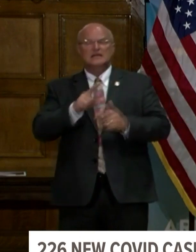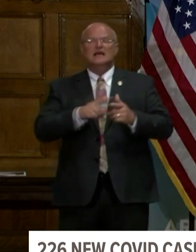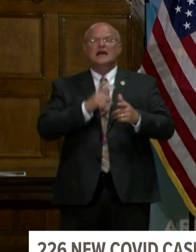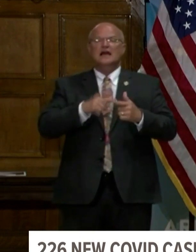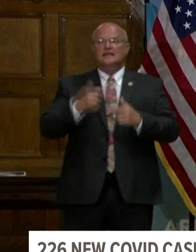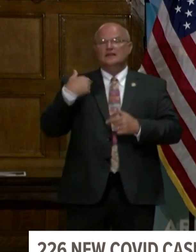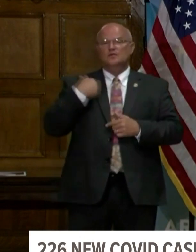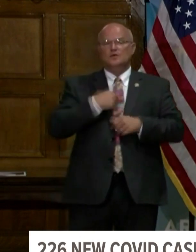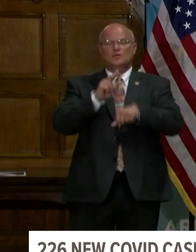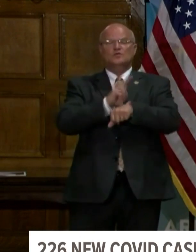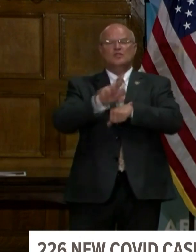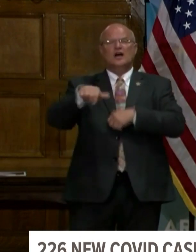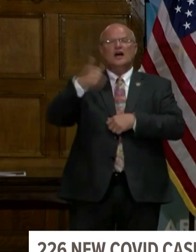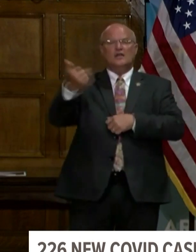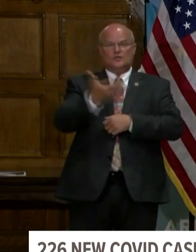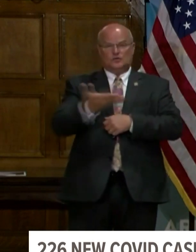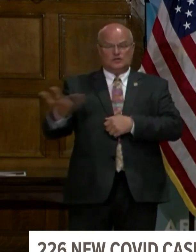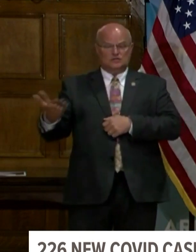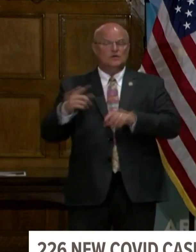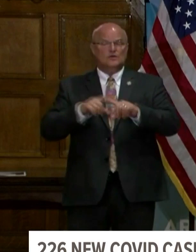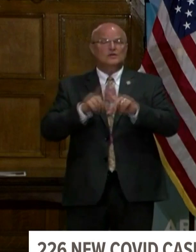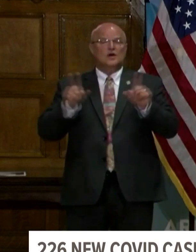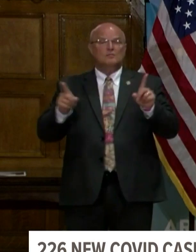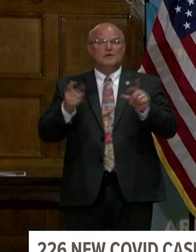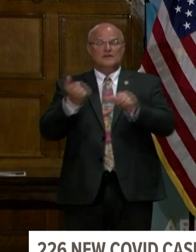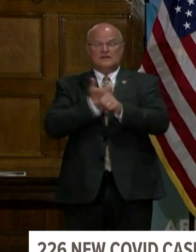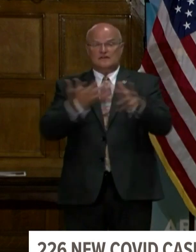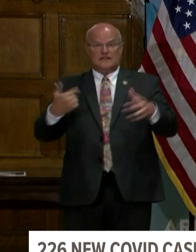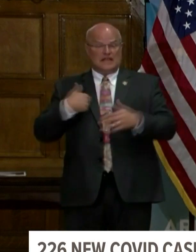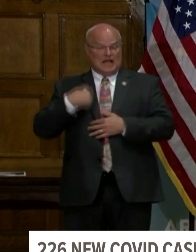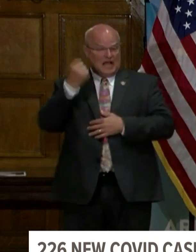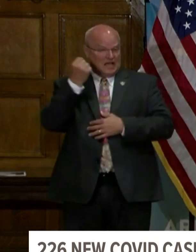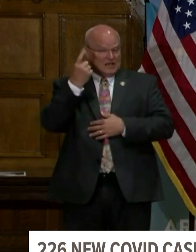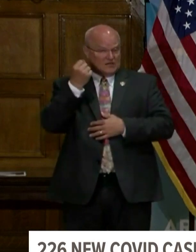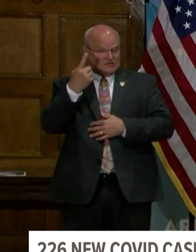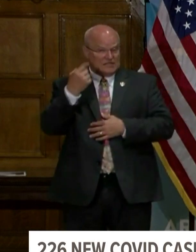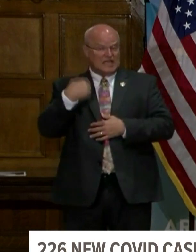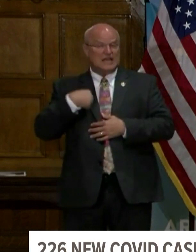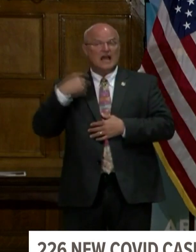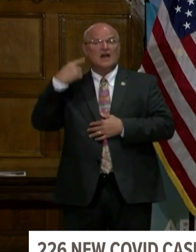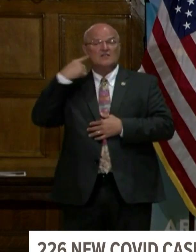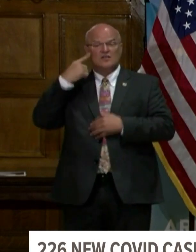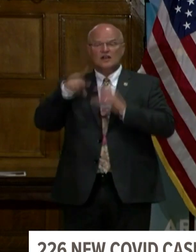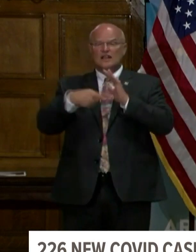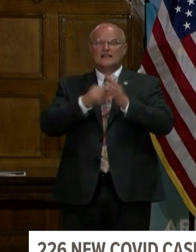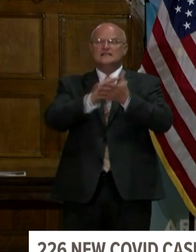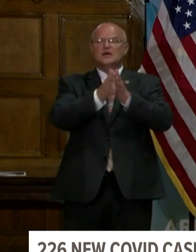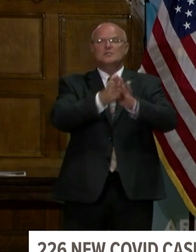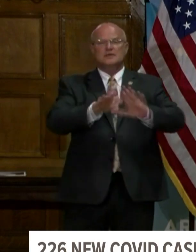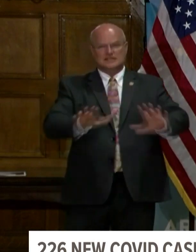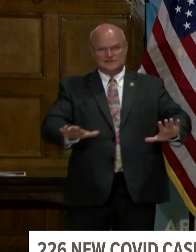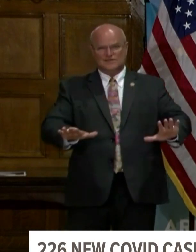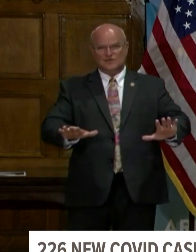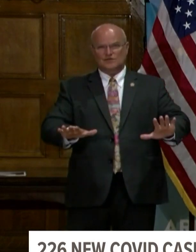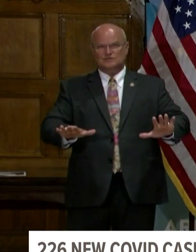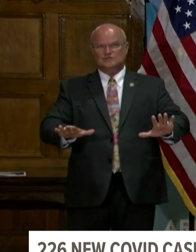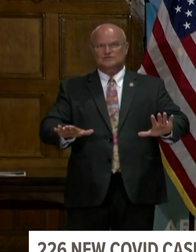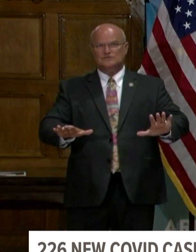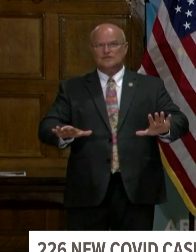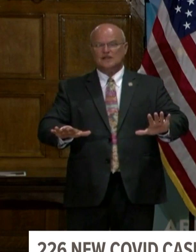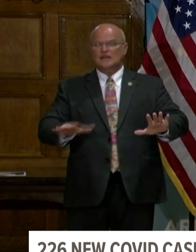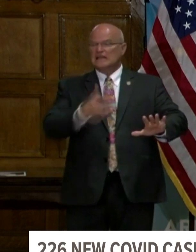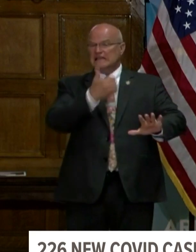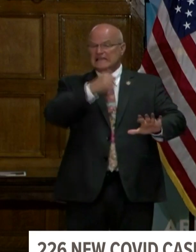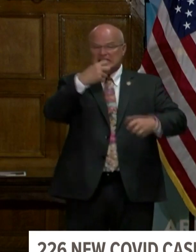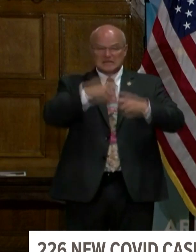will utilize other resources. But from everything I understand, these have been peaceful.